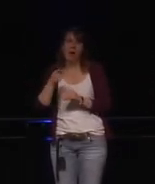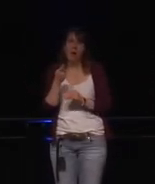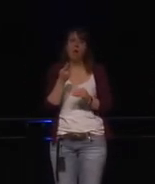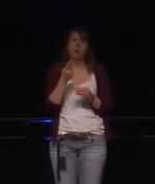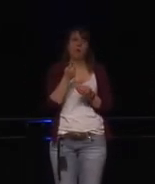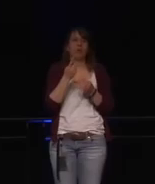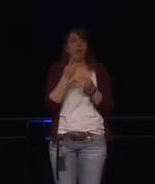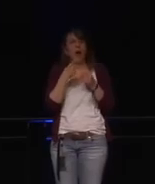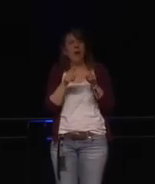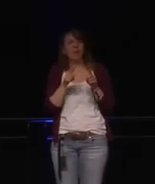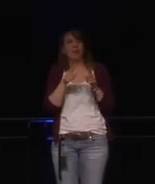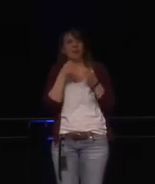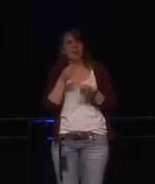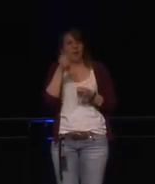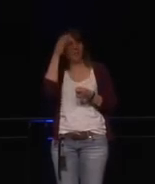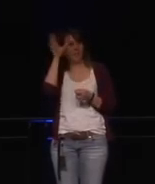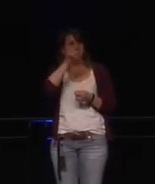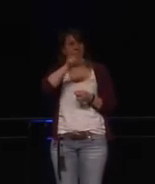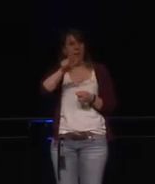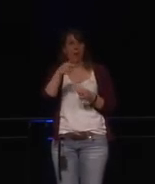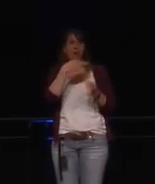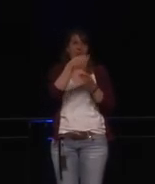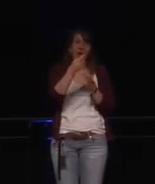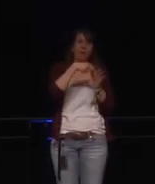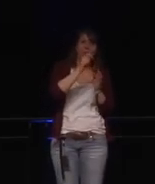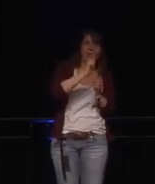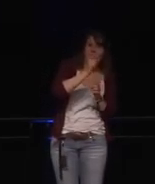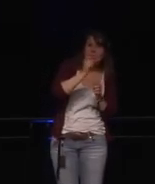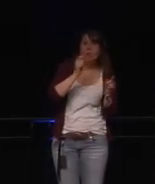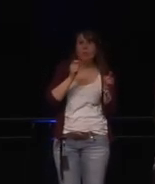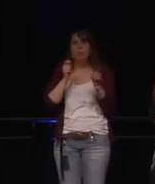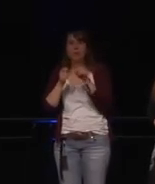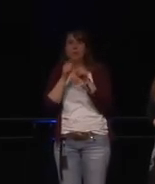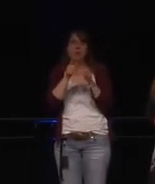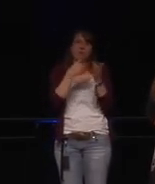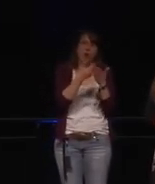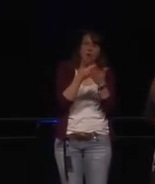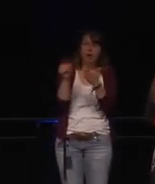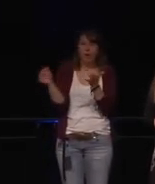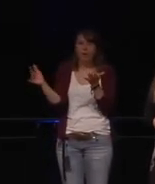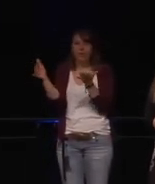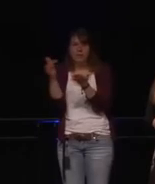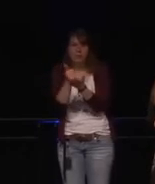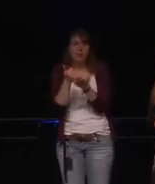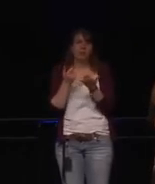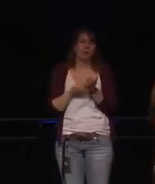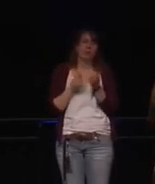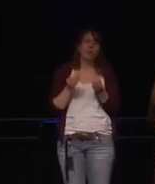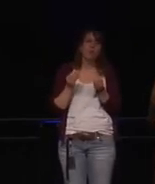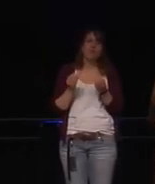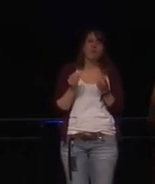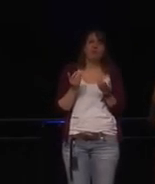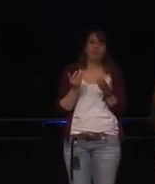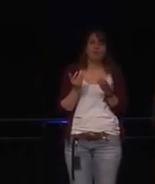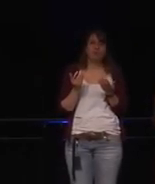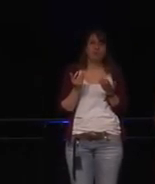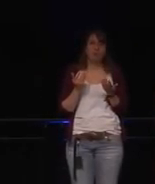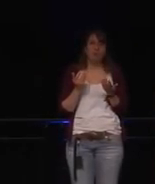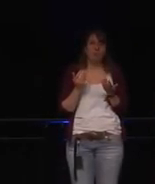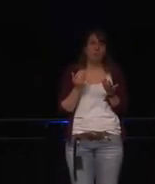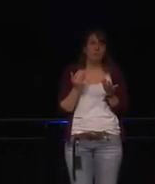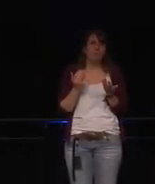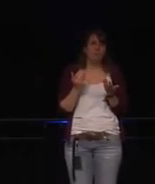render man from the Internet of Dongs project. He also had some helpful tips. And I also stole